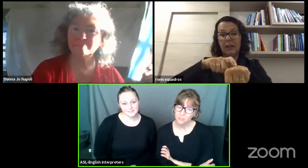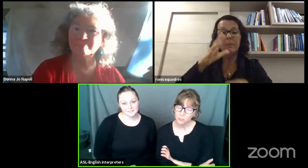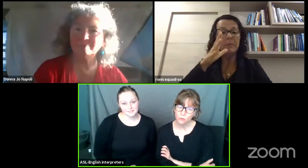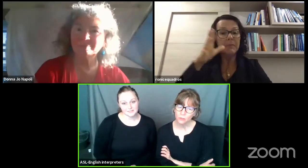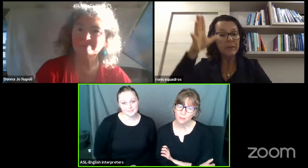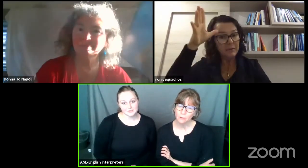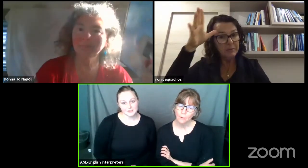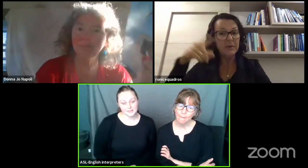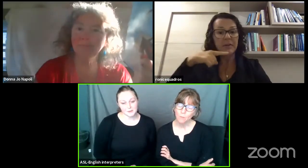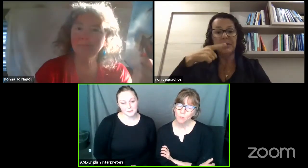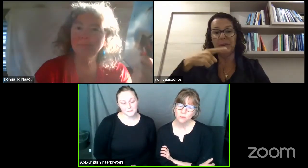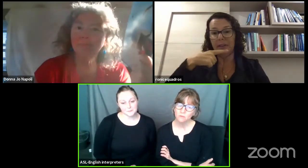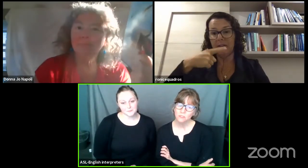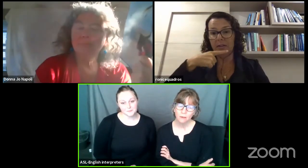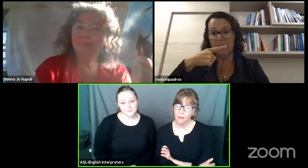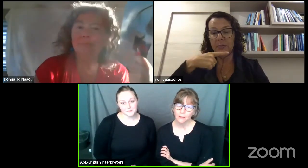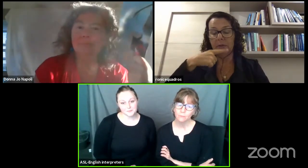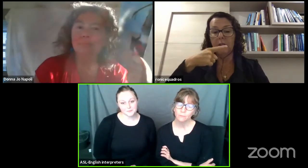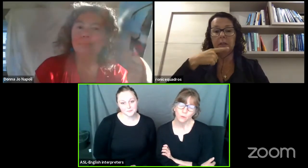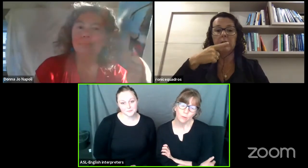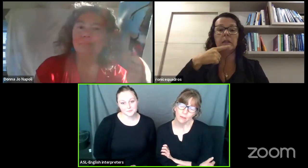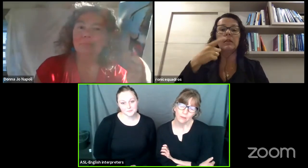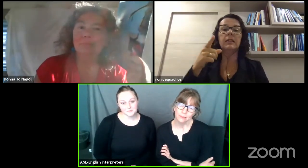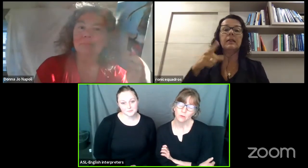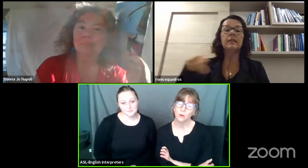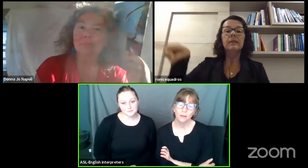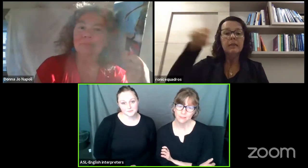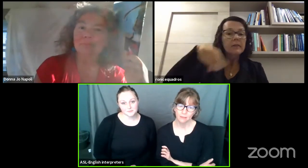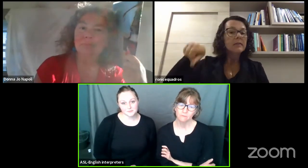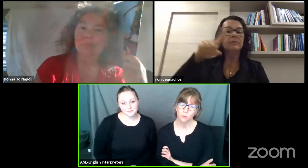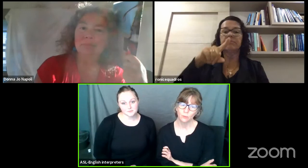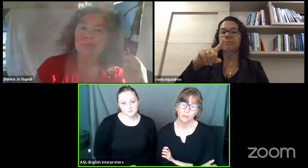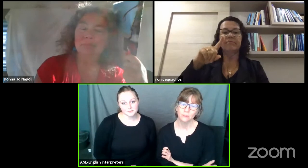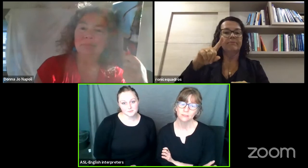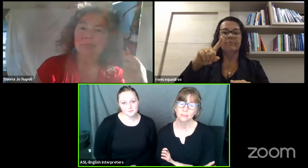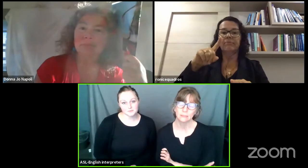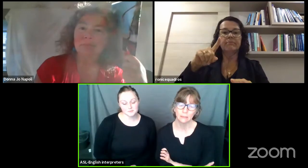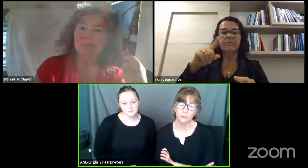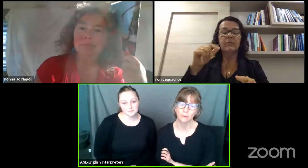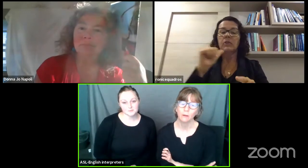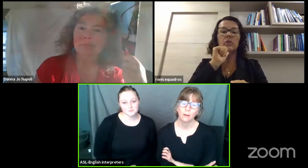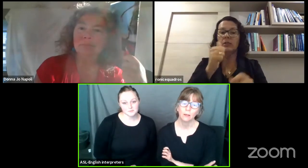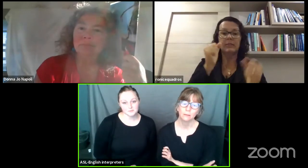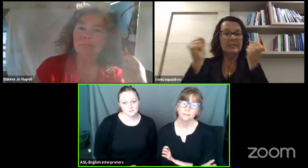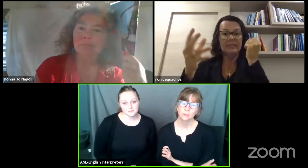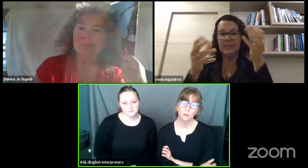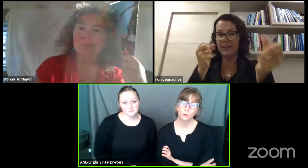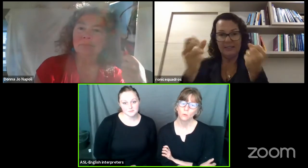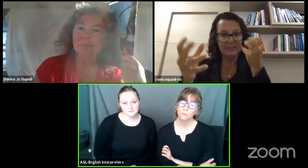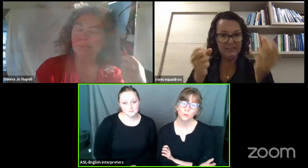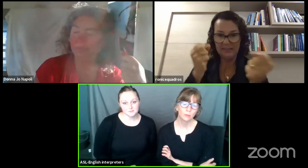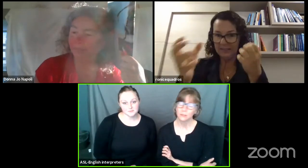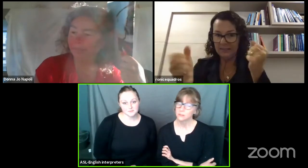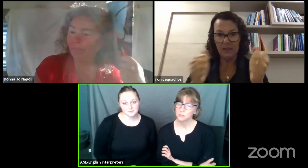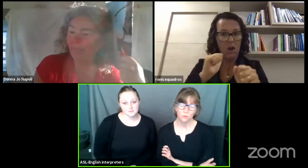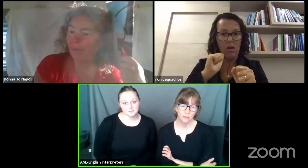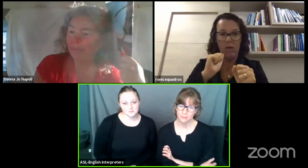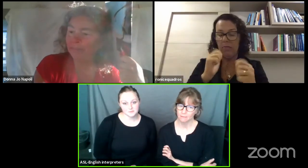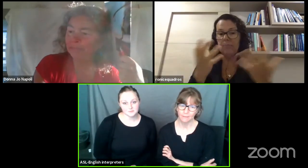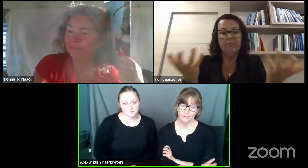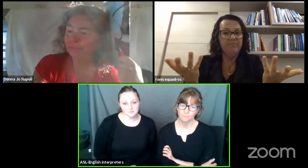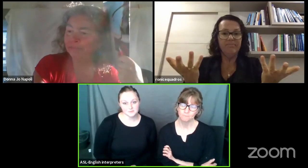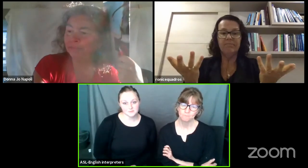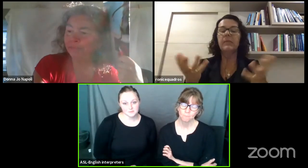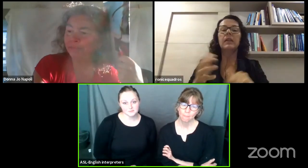for deaf children, most of the time their parents are not deaf. Their parents can hear, and so their parents do